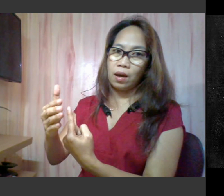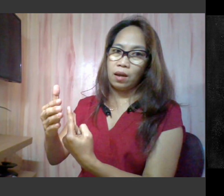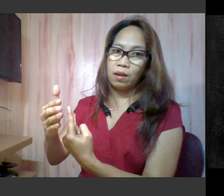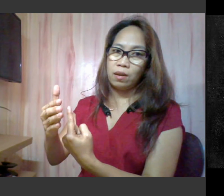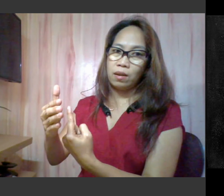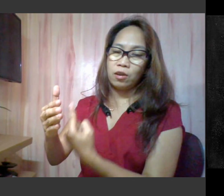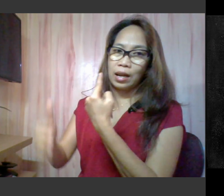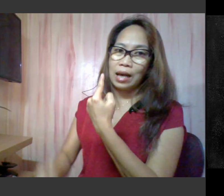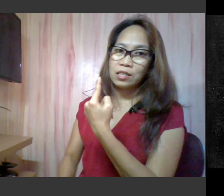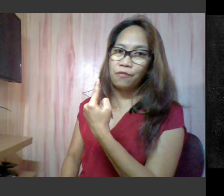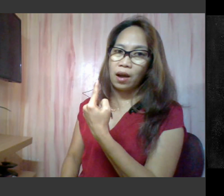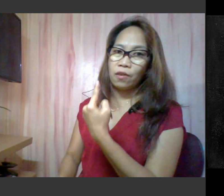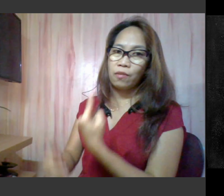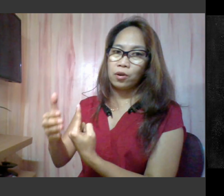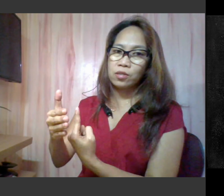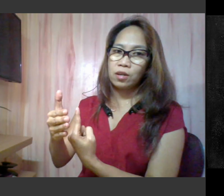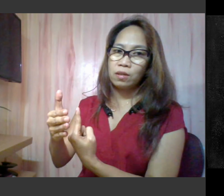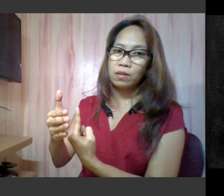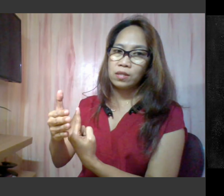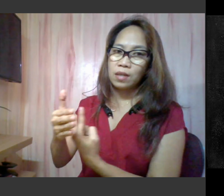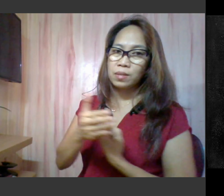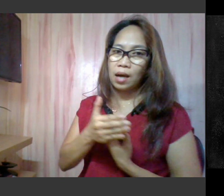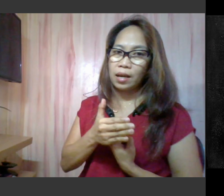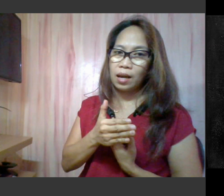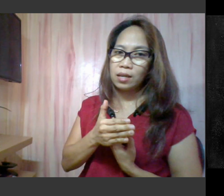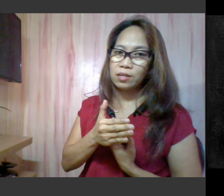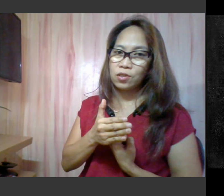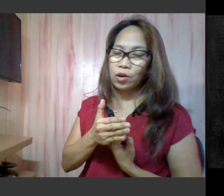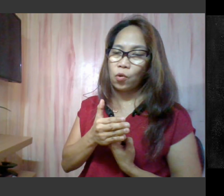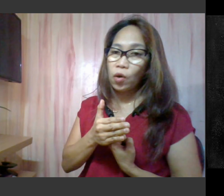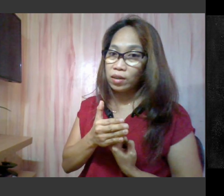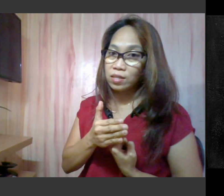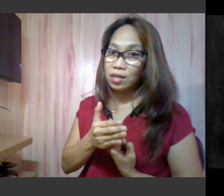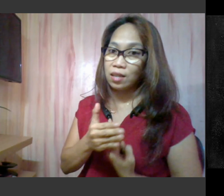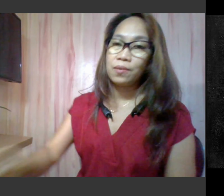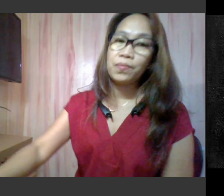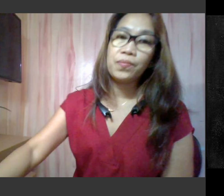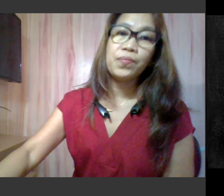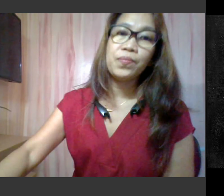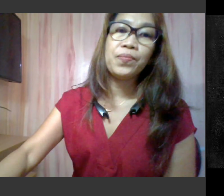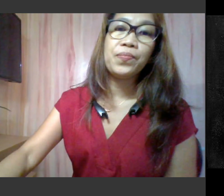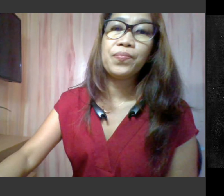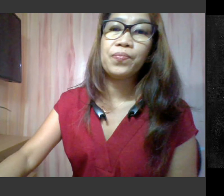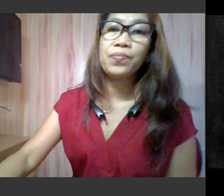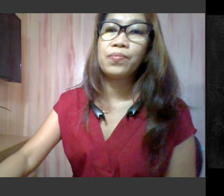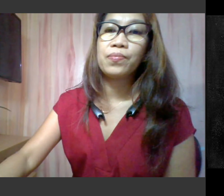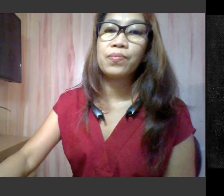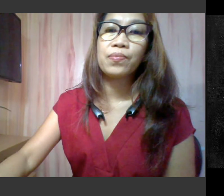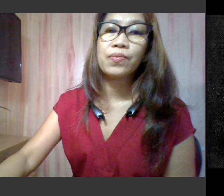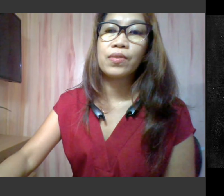And then your classifier of the person, the same sign as your quarantine.